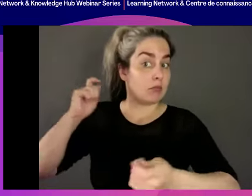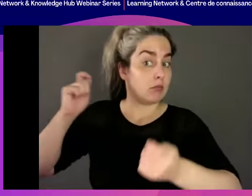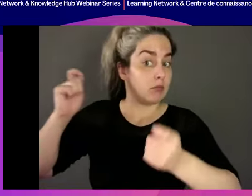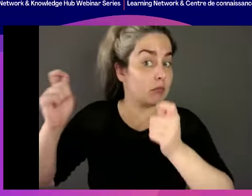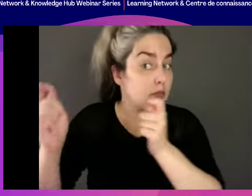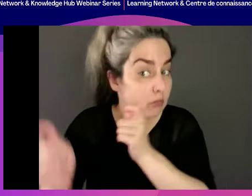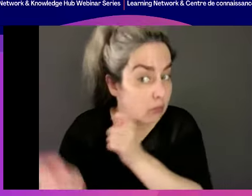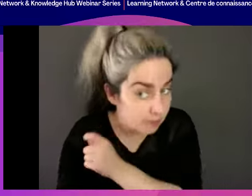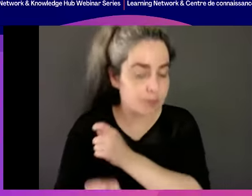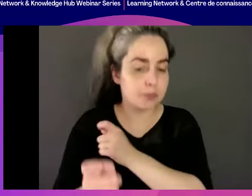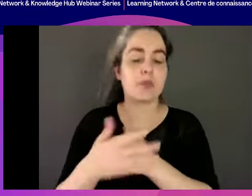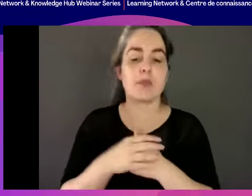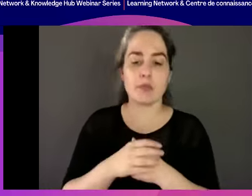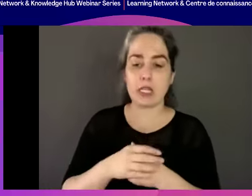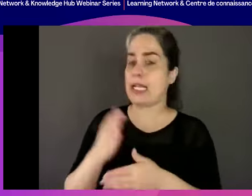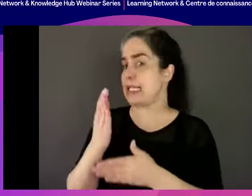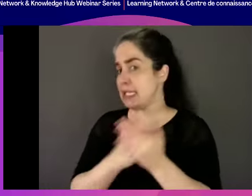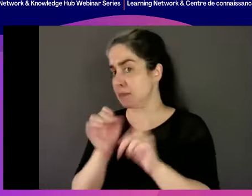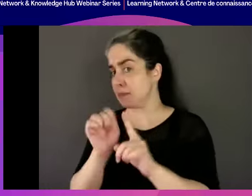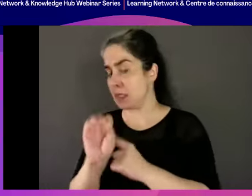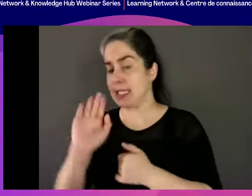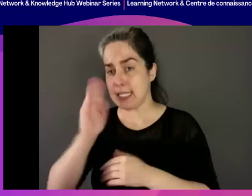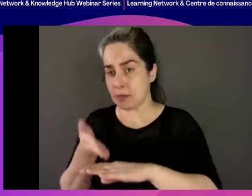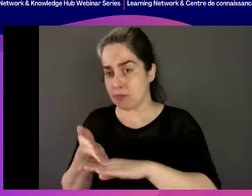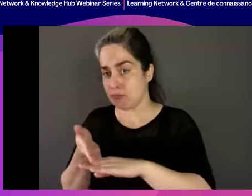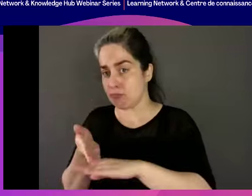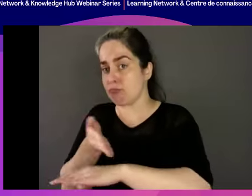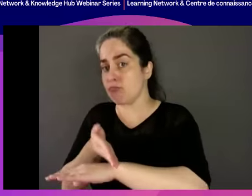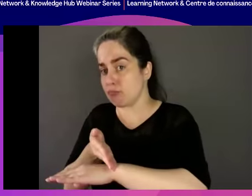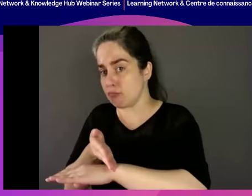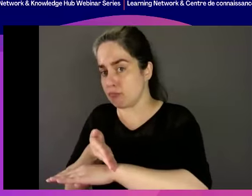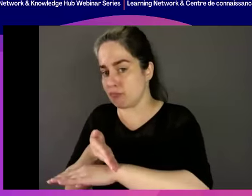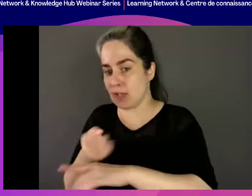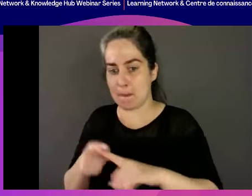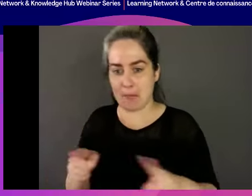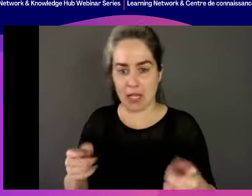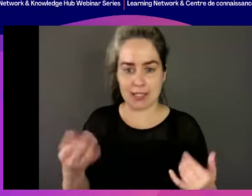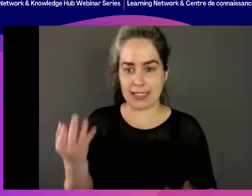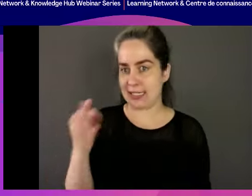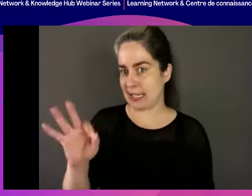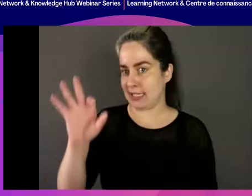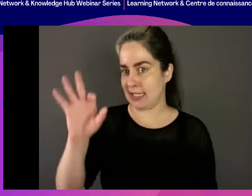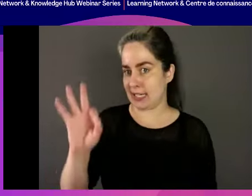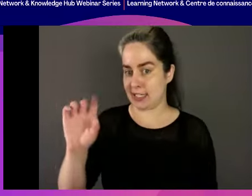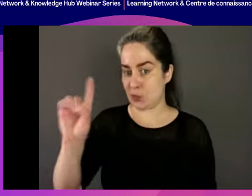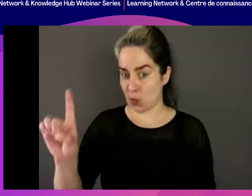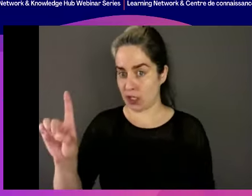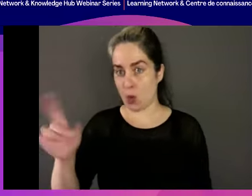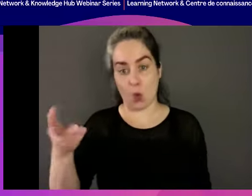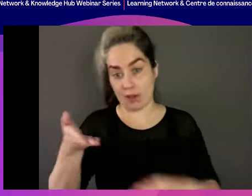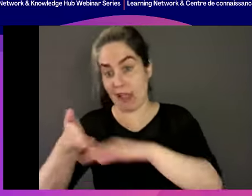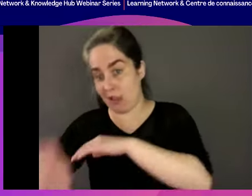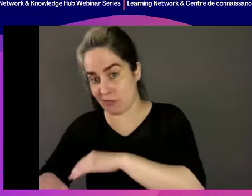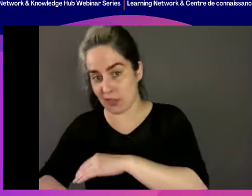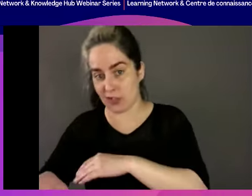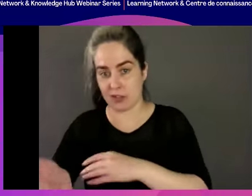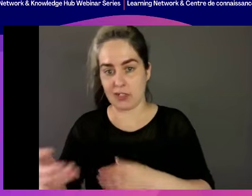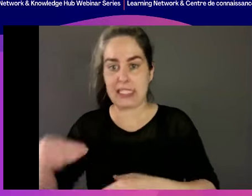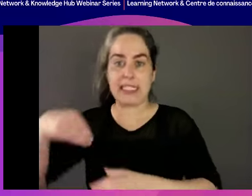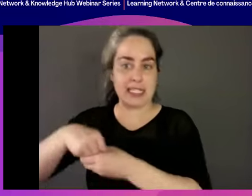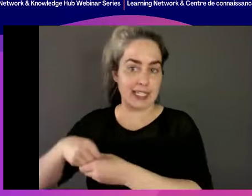cases, it does seem to be getting better, but we still in 1991 or later, as an example, in foster